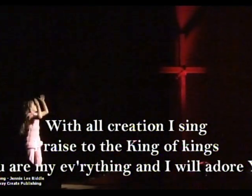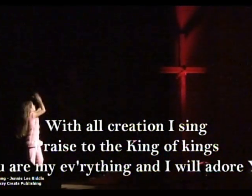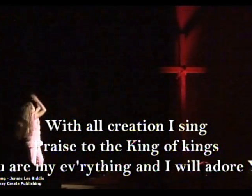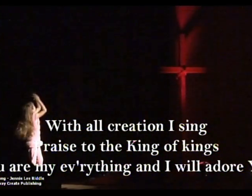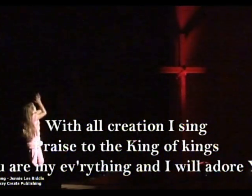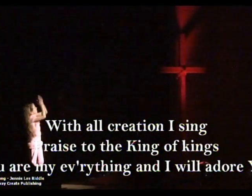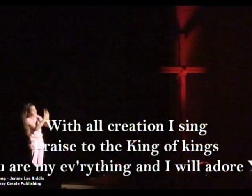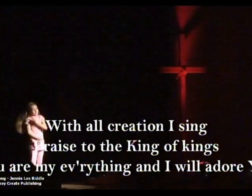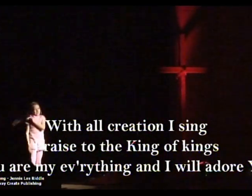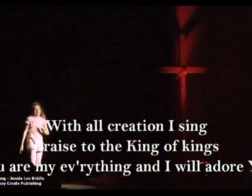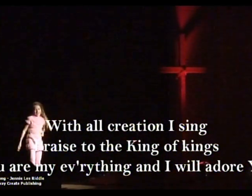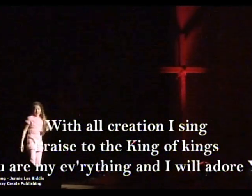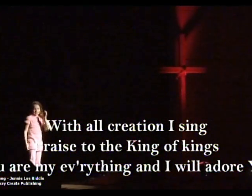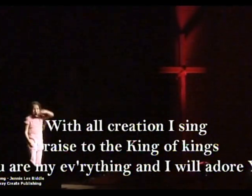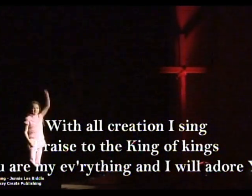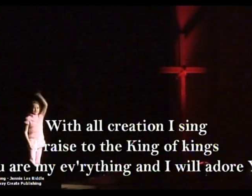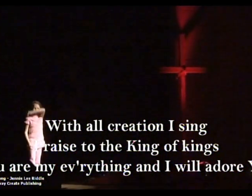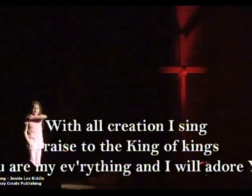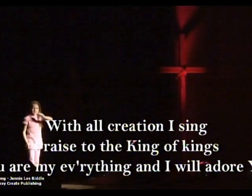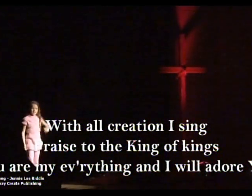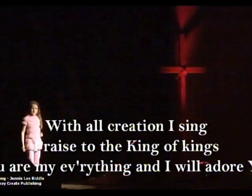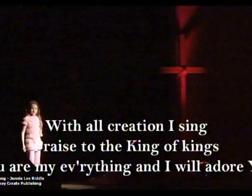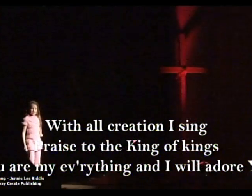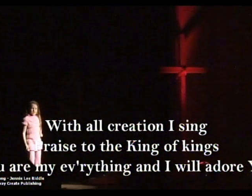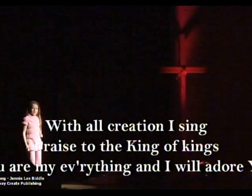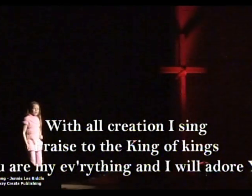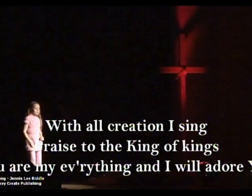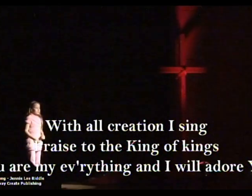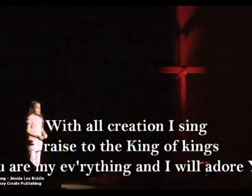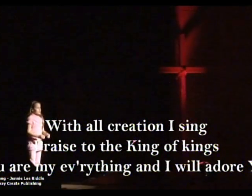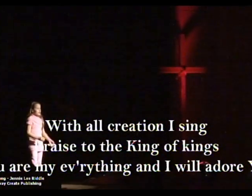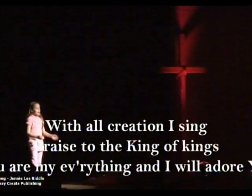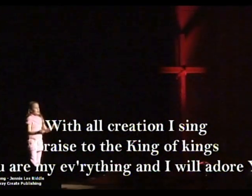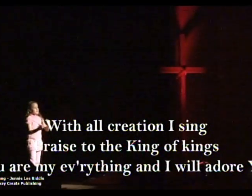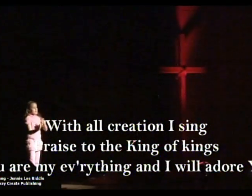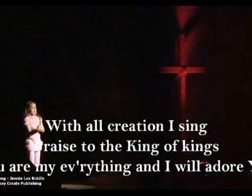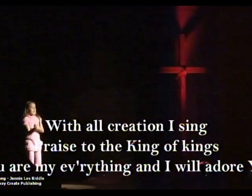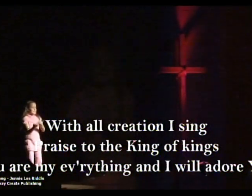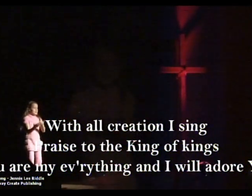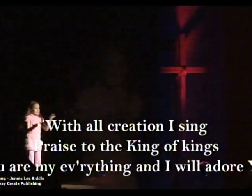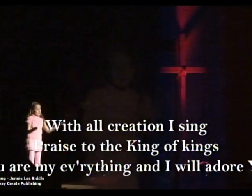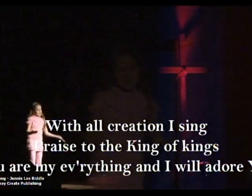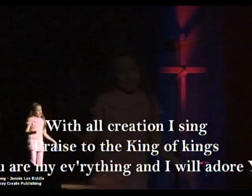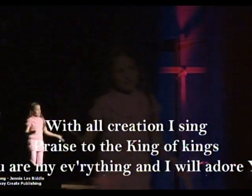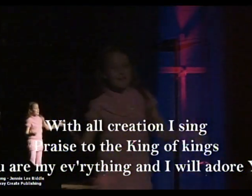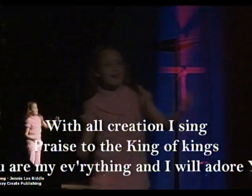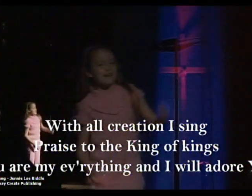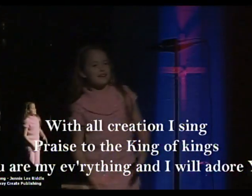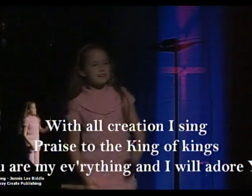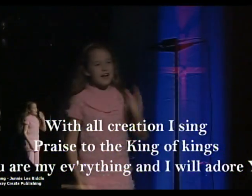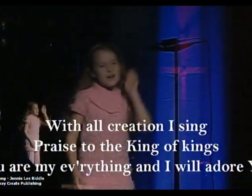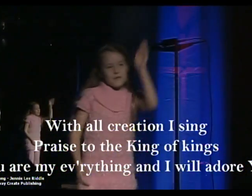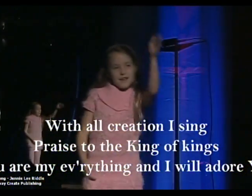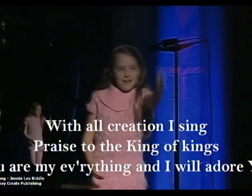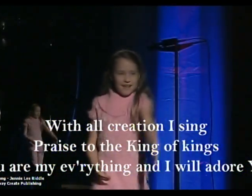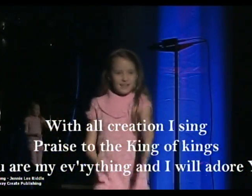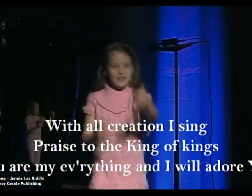Praise to the King of kings You are my everything And I will